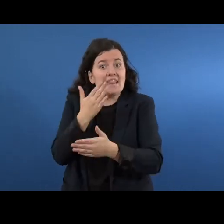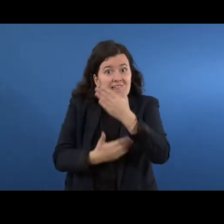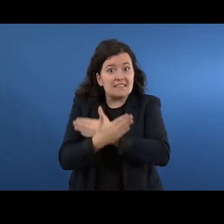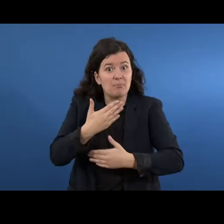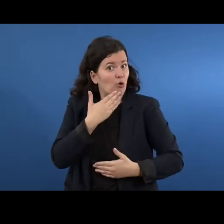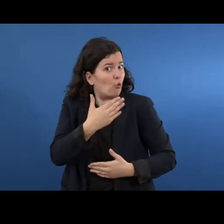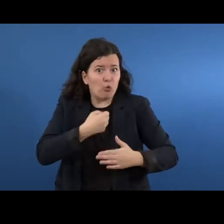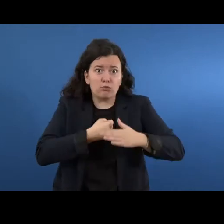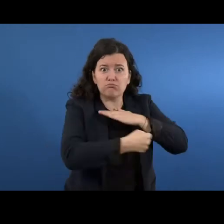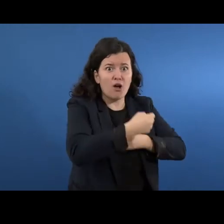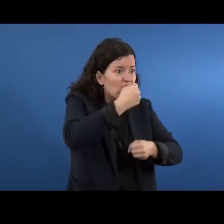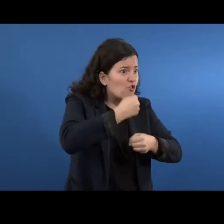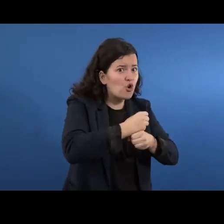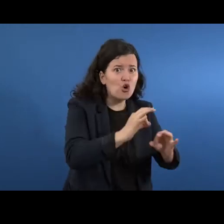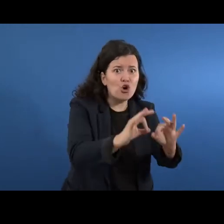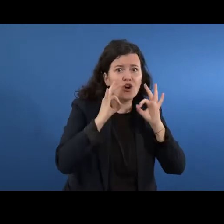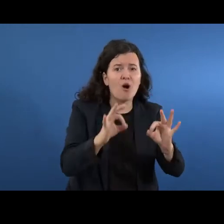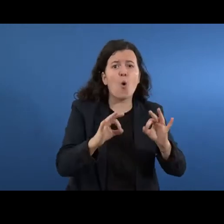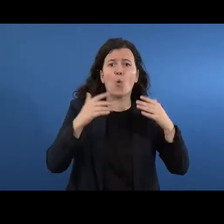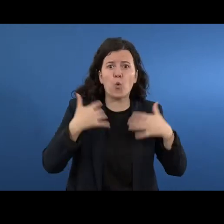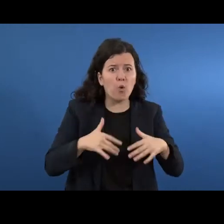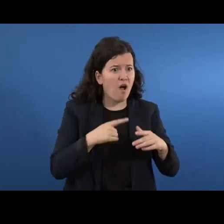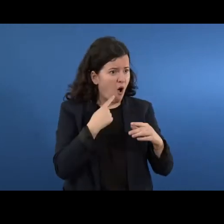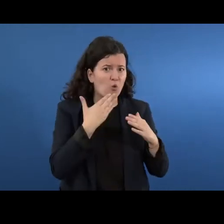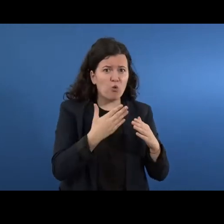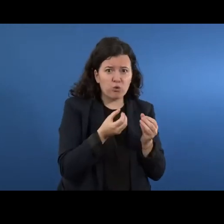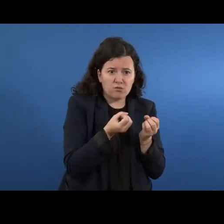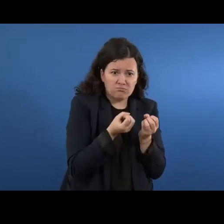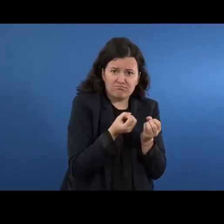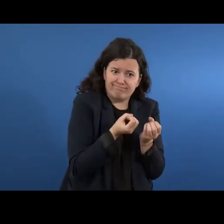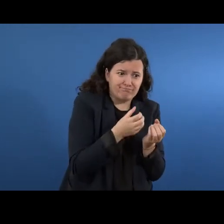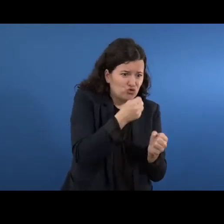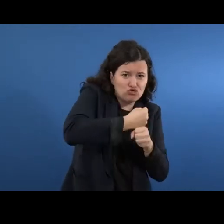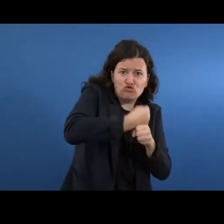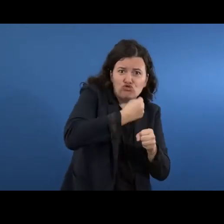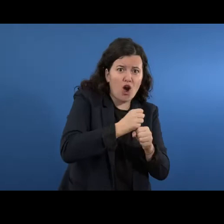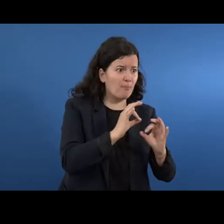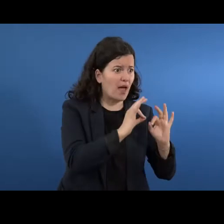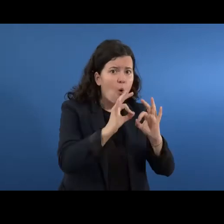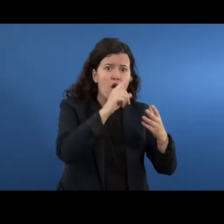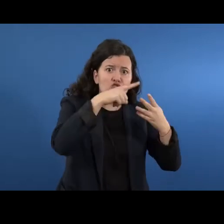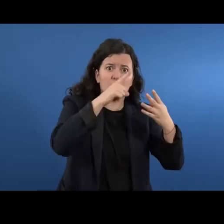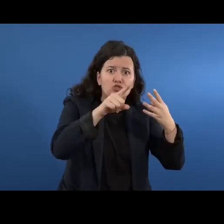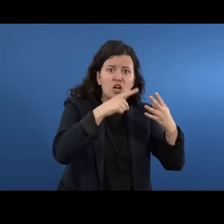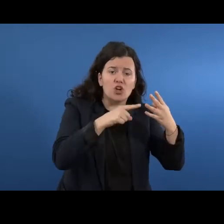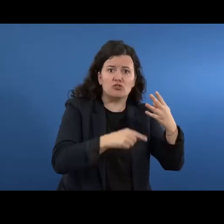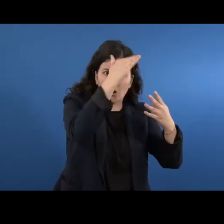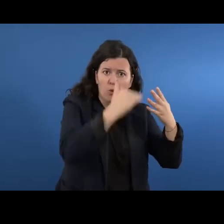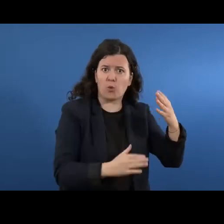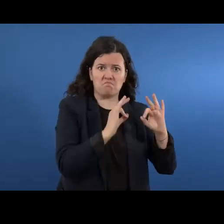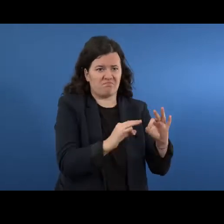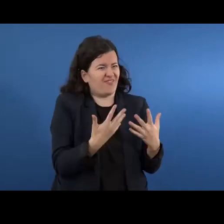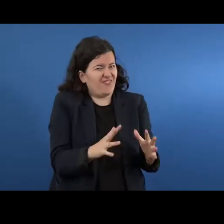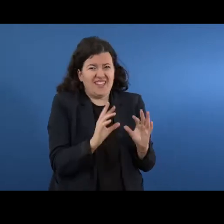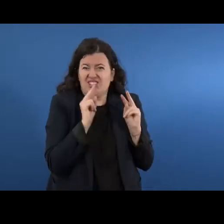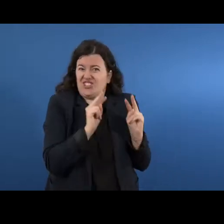they're productive, and there's no fall off when it comes to their performance and productivity. And we continue to have an opportunity to recognize and